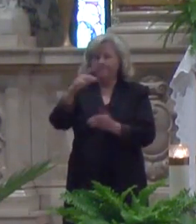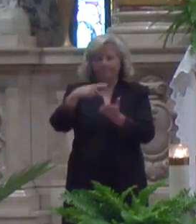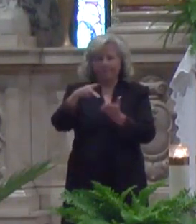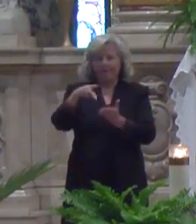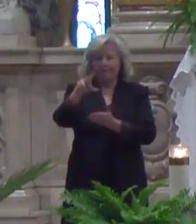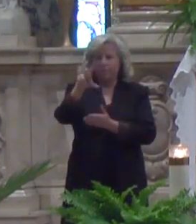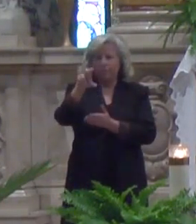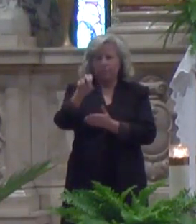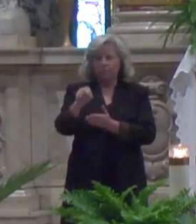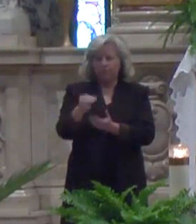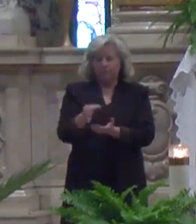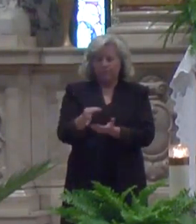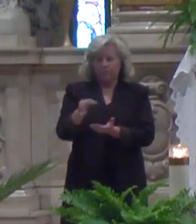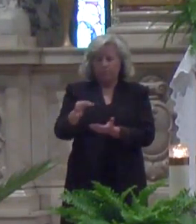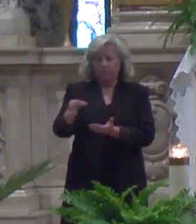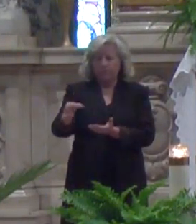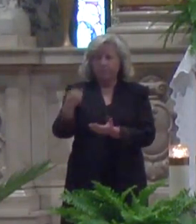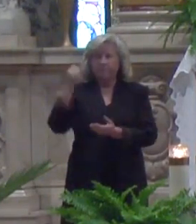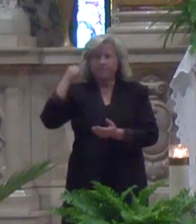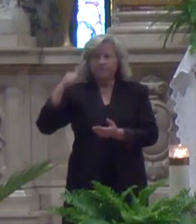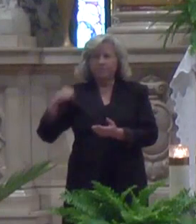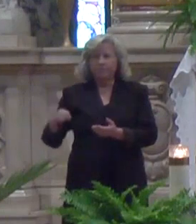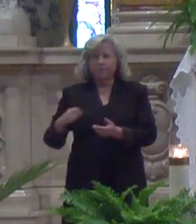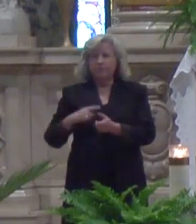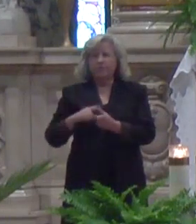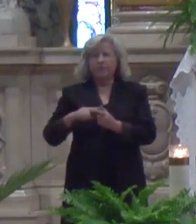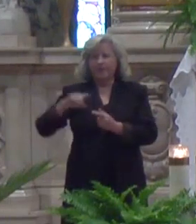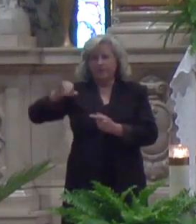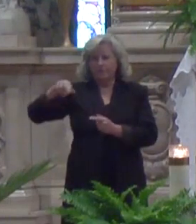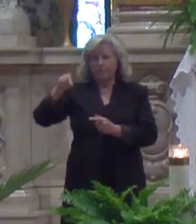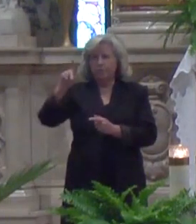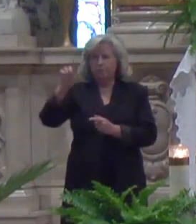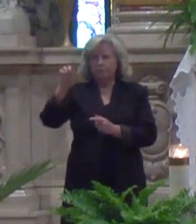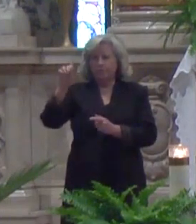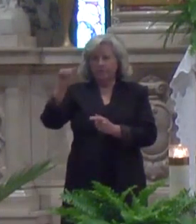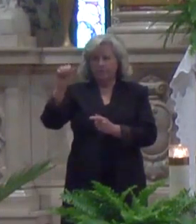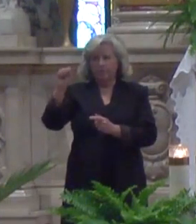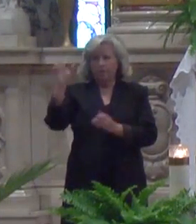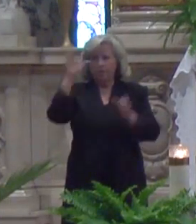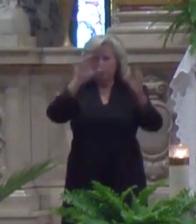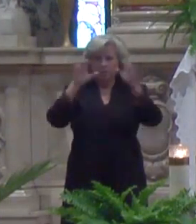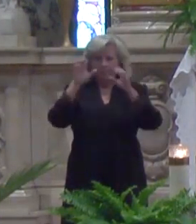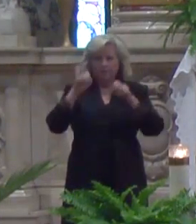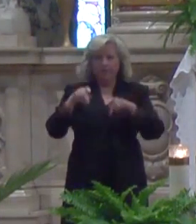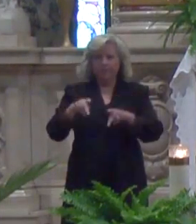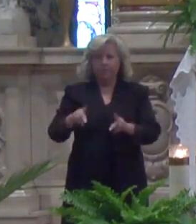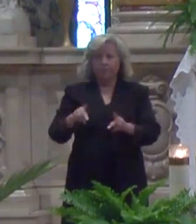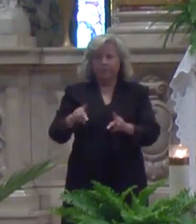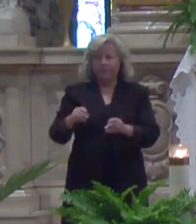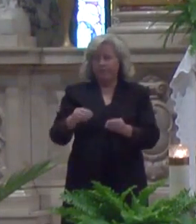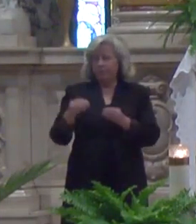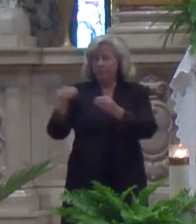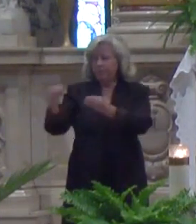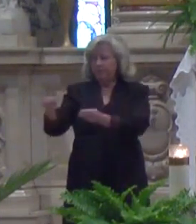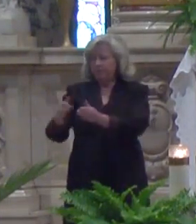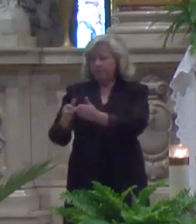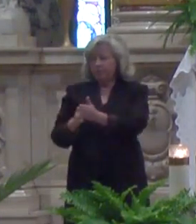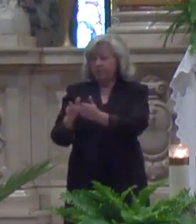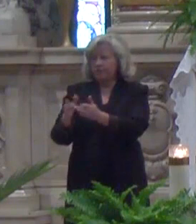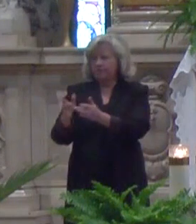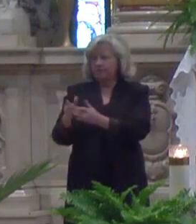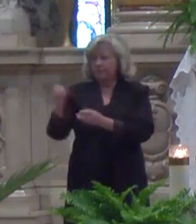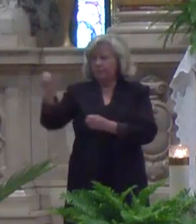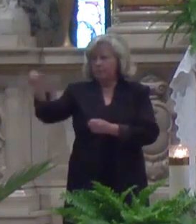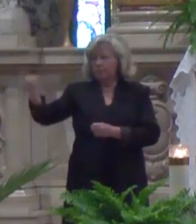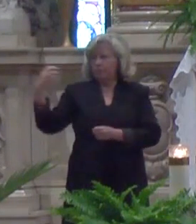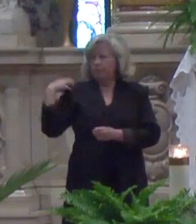that time on, he looked for an opportunity to hand him over. On the first day of the Feast of Unleavened Bread, the